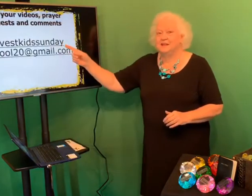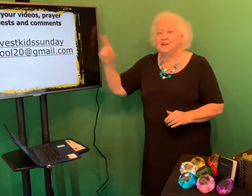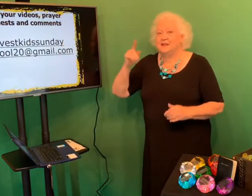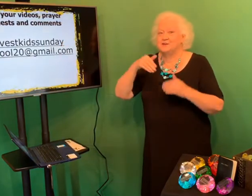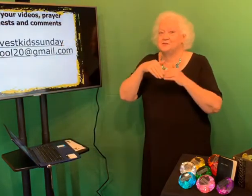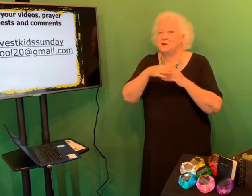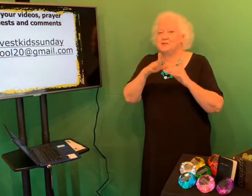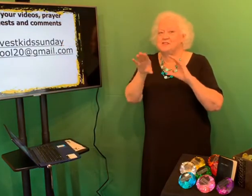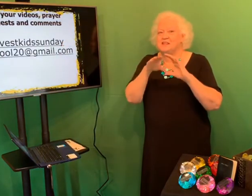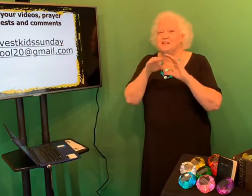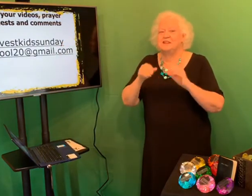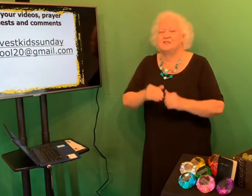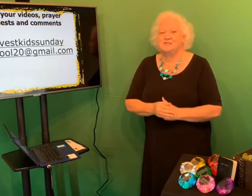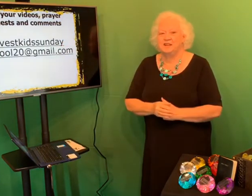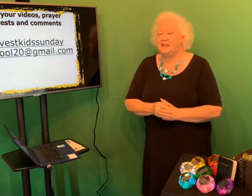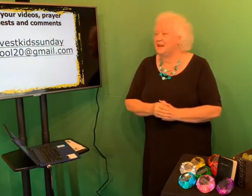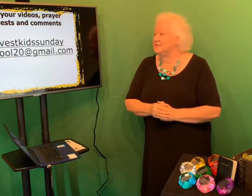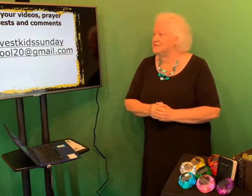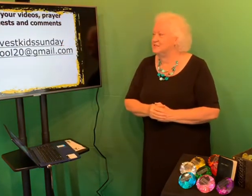9. Here's where you send in those videos.